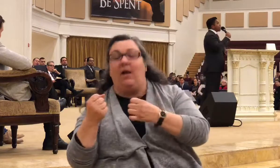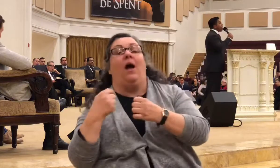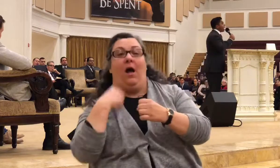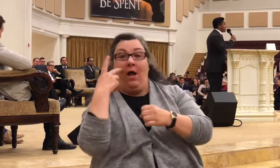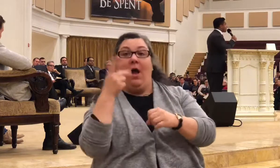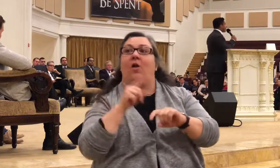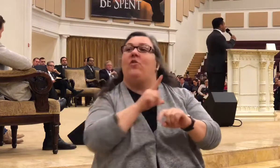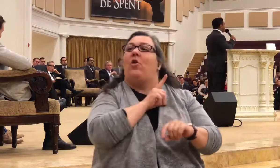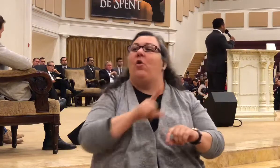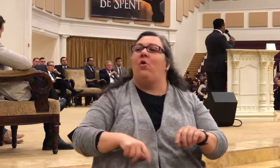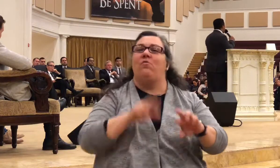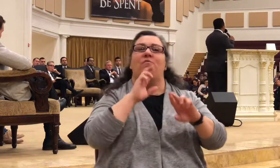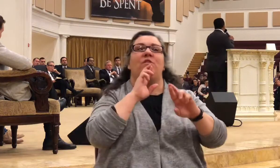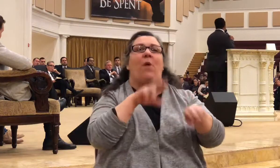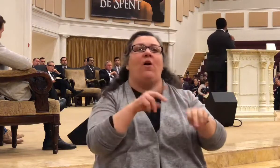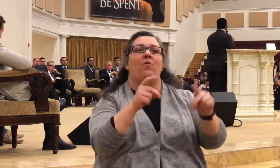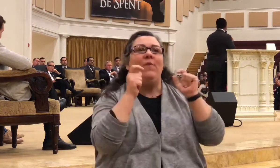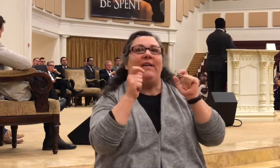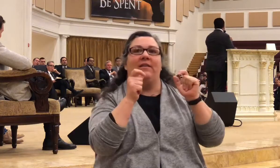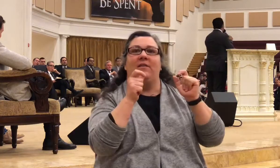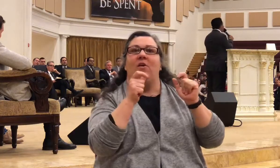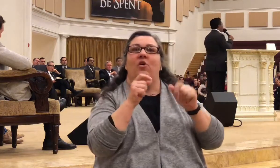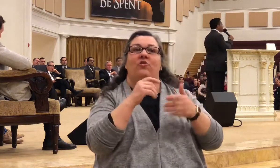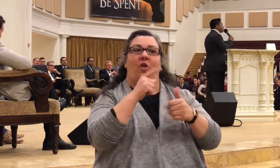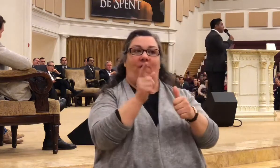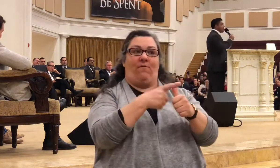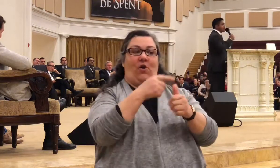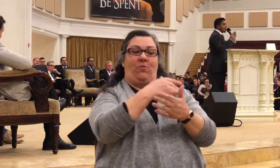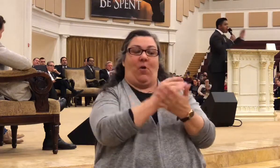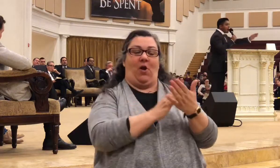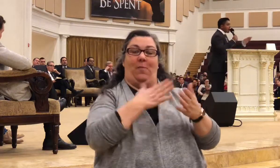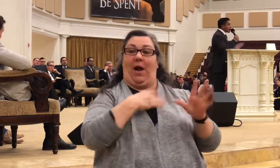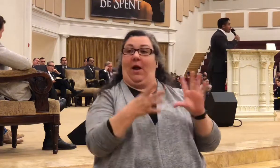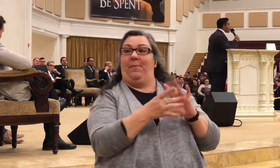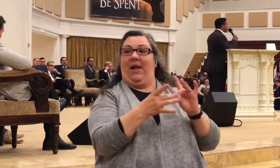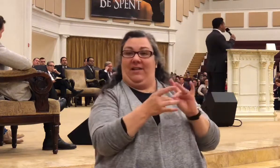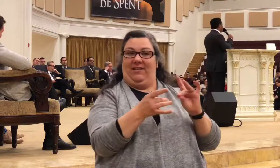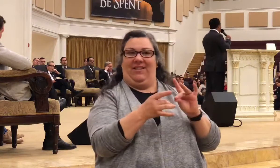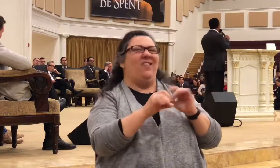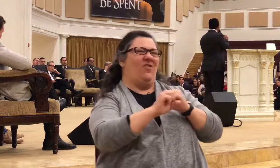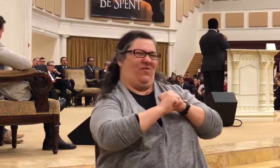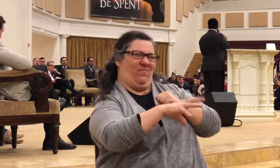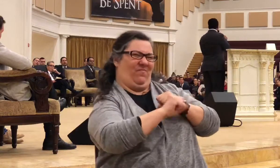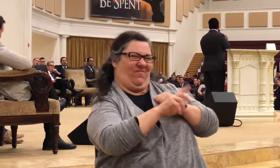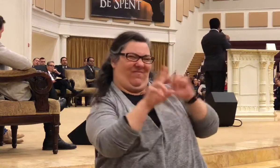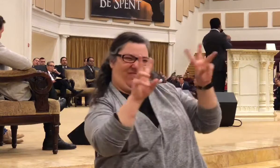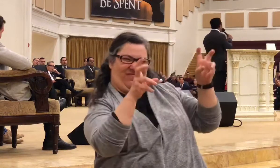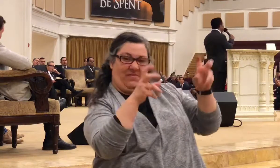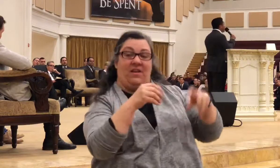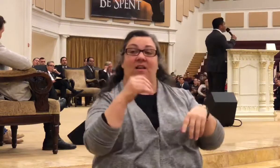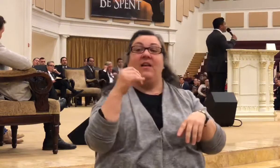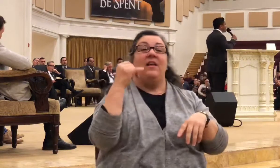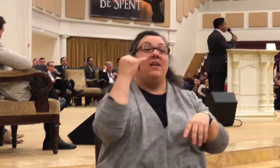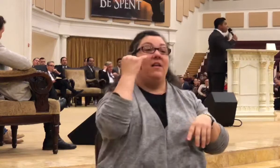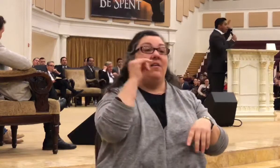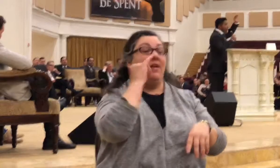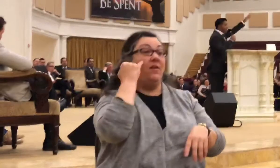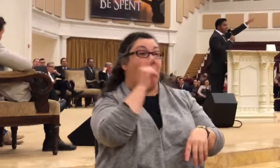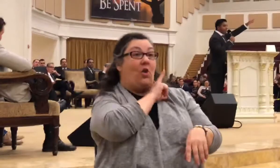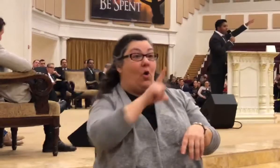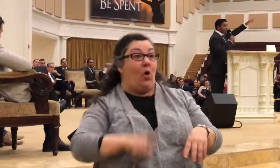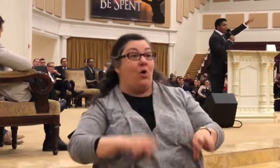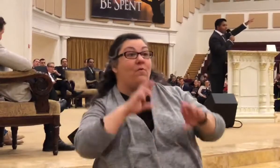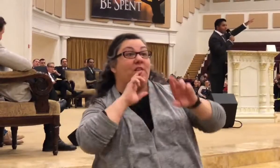responded right away. And so the first part of this message real quick, and this is just a quick commercial. If the Lord responds right away, go